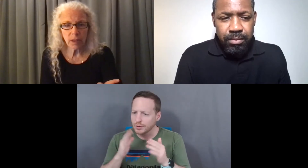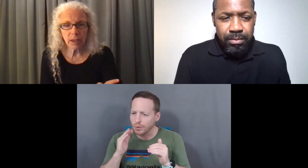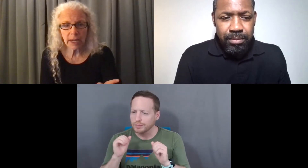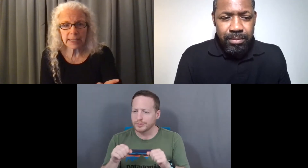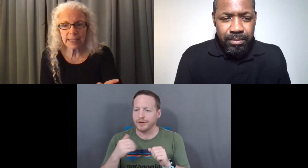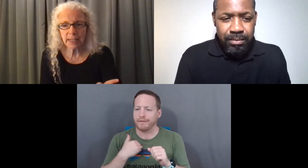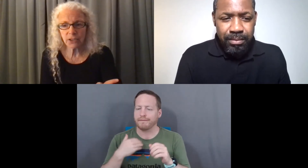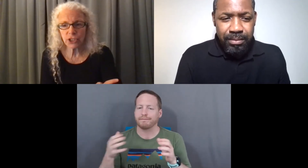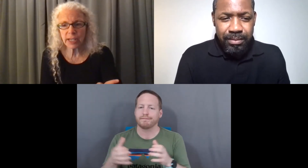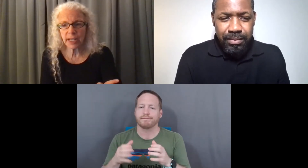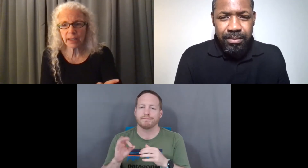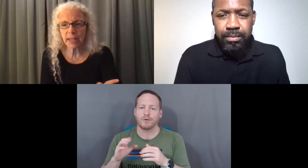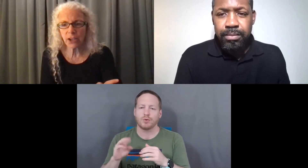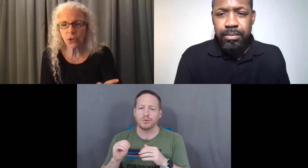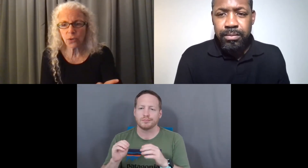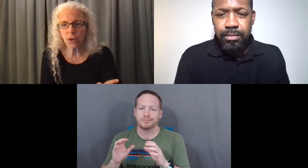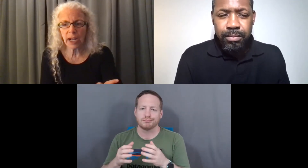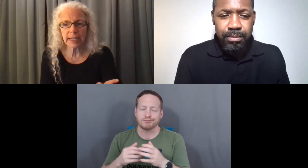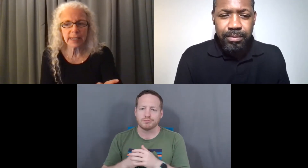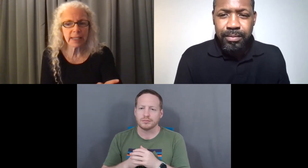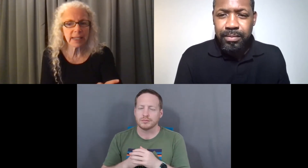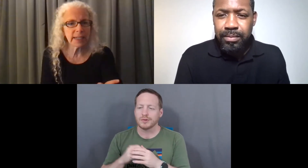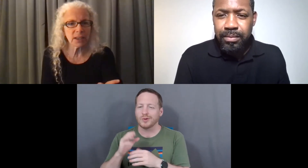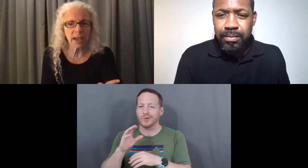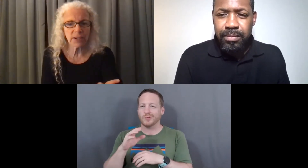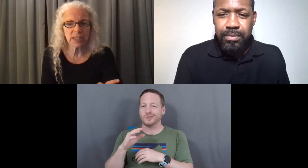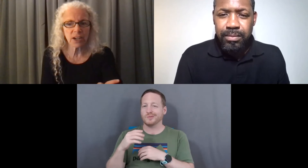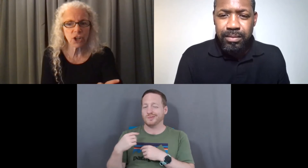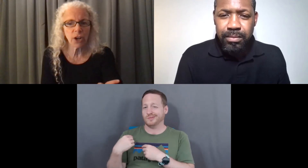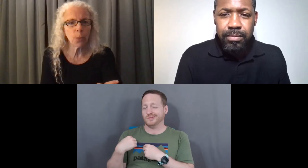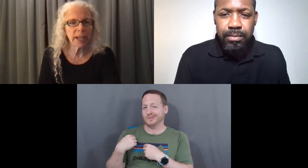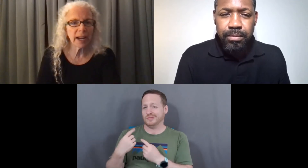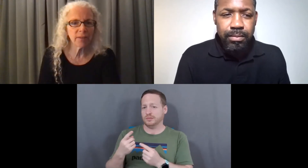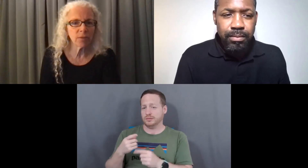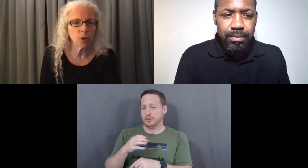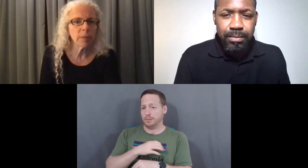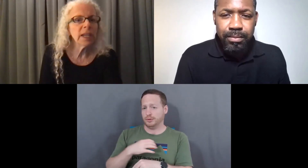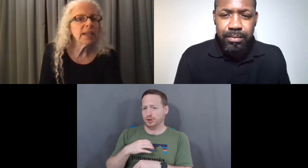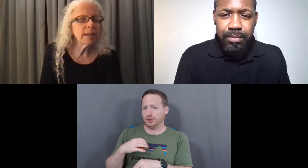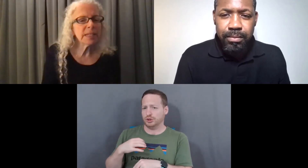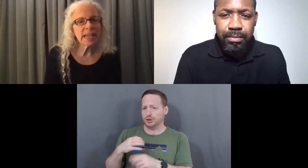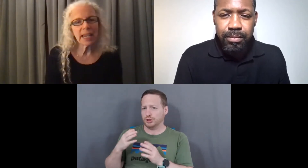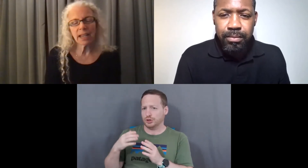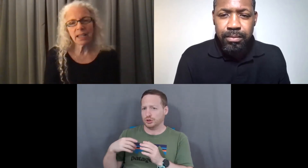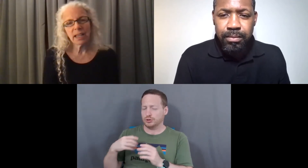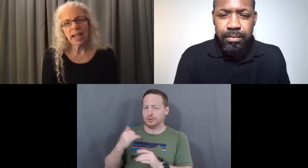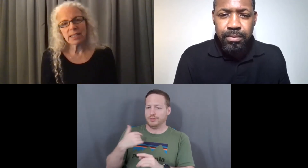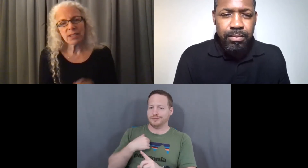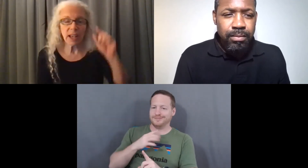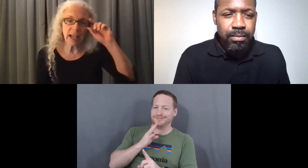And I see she's saying, thank you. I can see this needs a lot of discussion. I hope we can have a forum. Tim is saying, as I